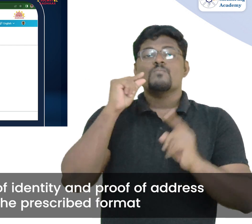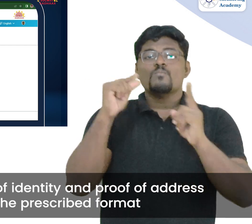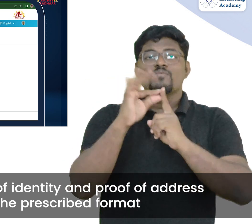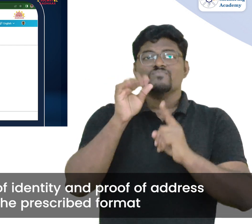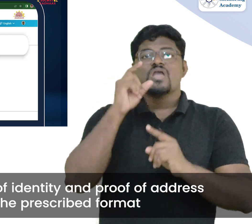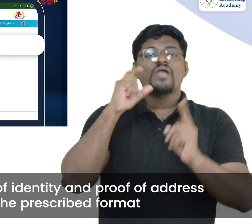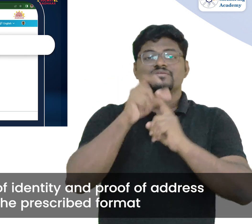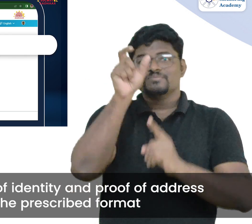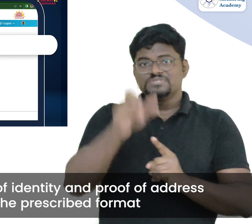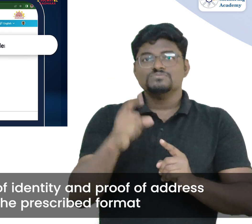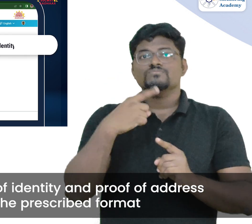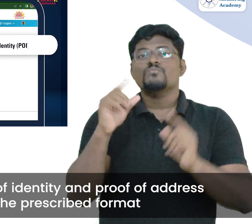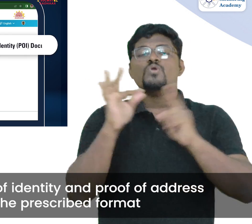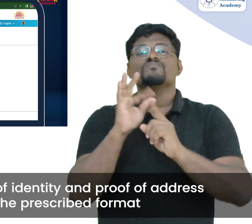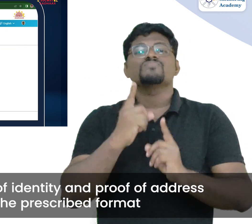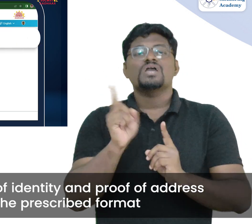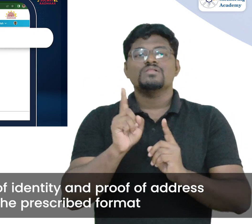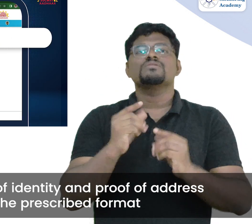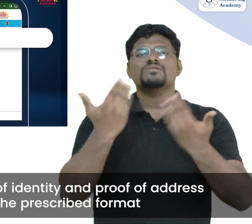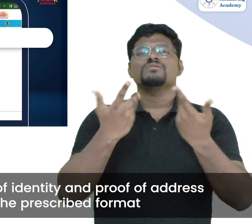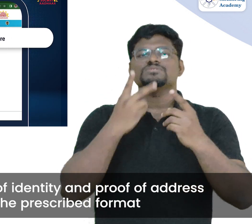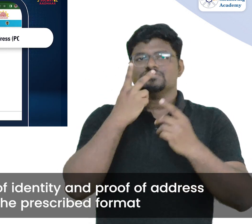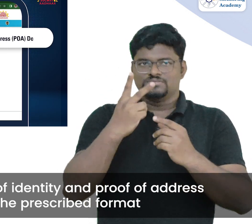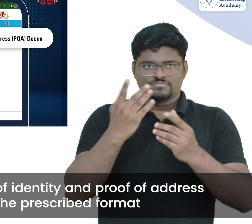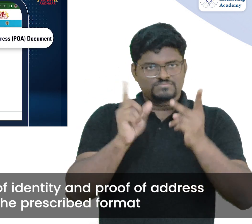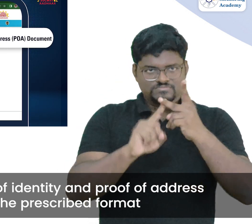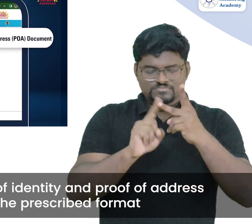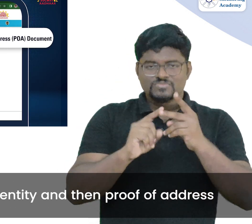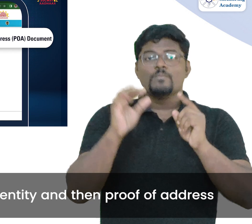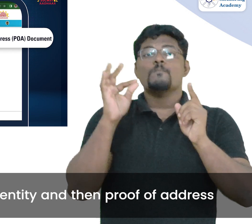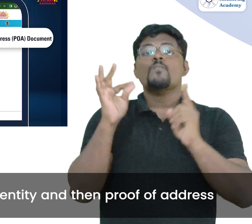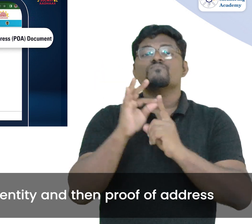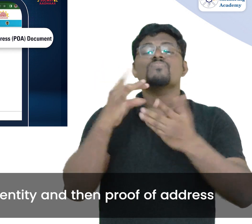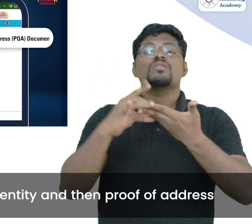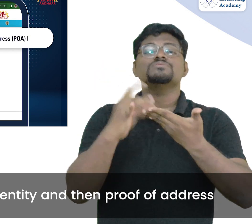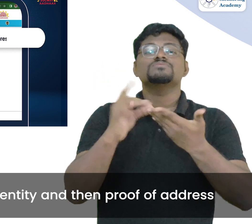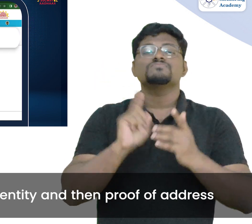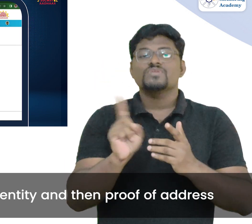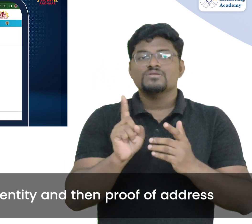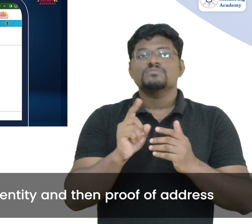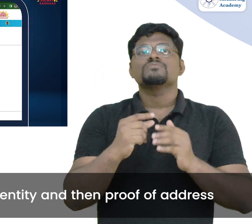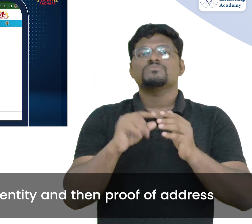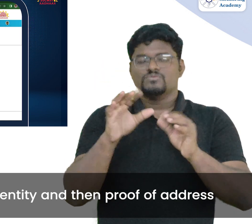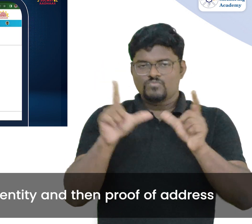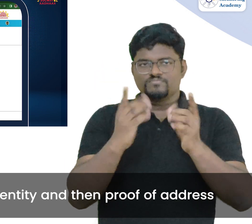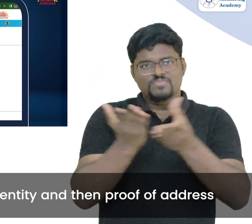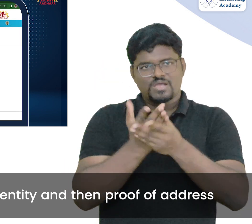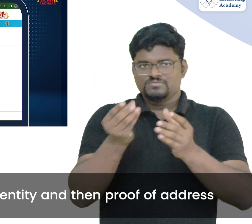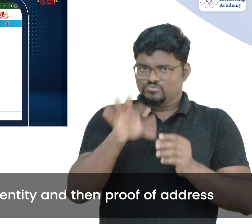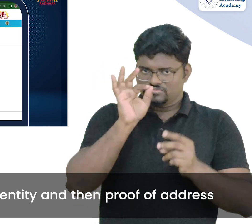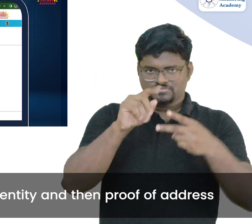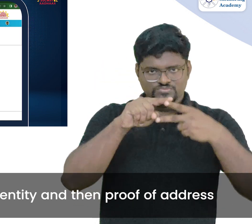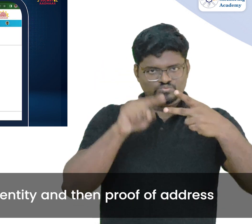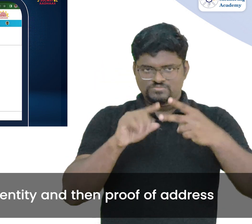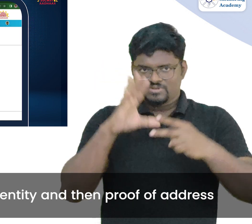Now upload your proof of identity and proof of address document in the prescribed format. First upload your proof identity and then proof of